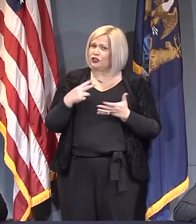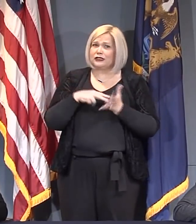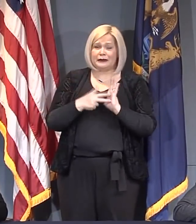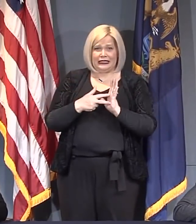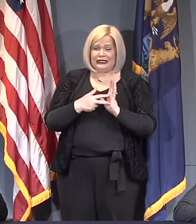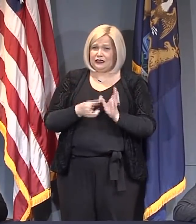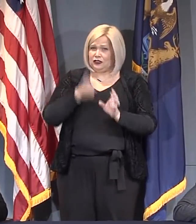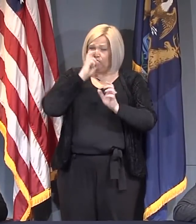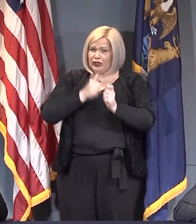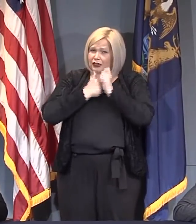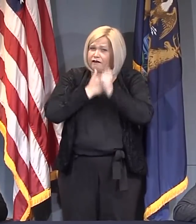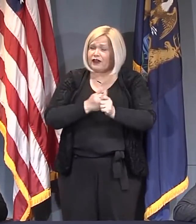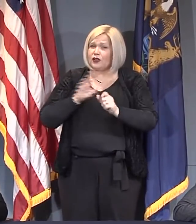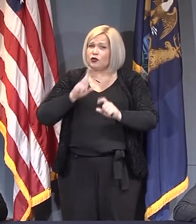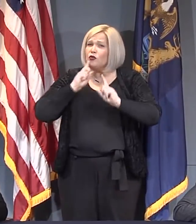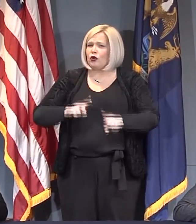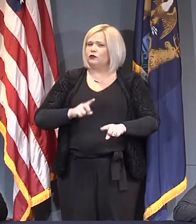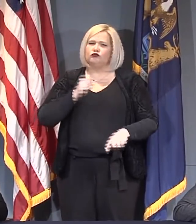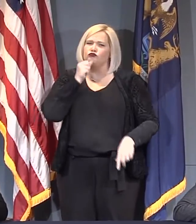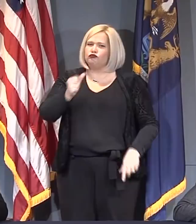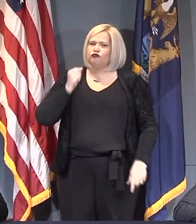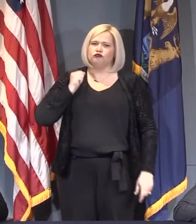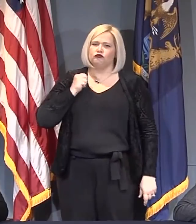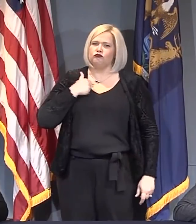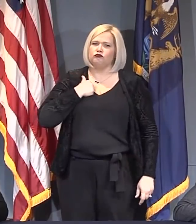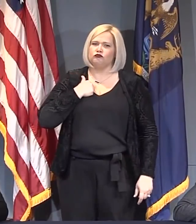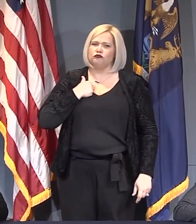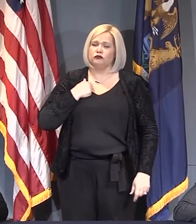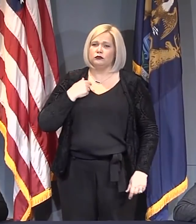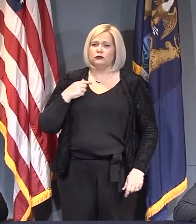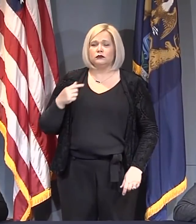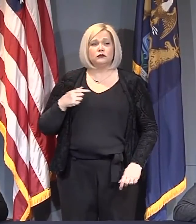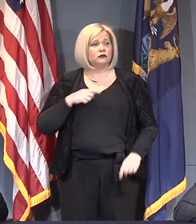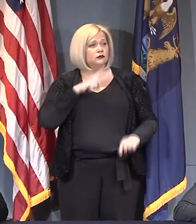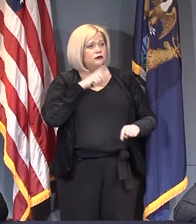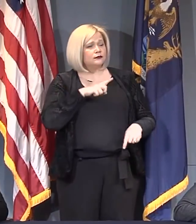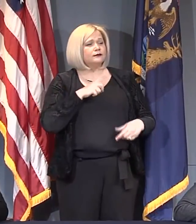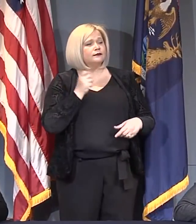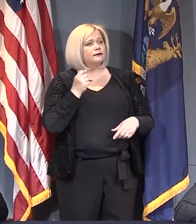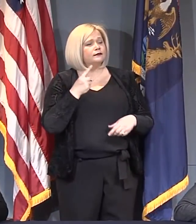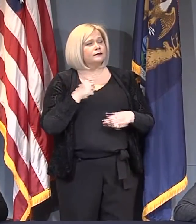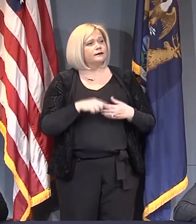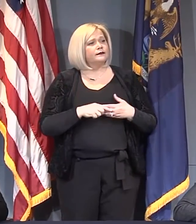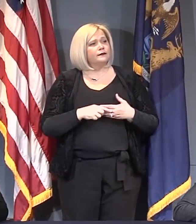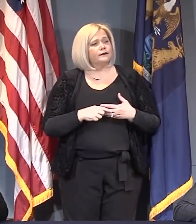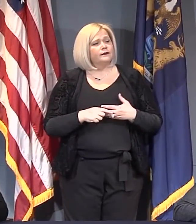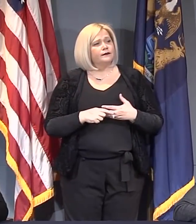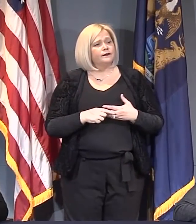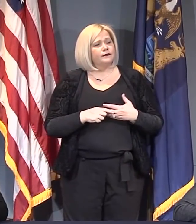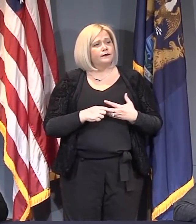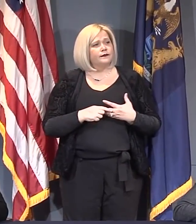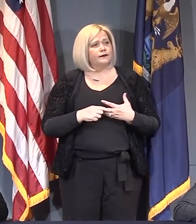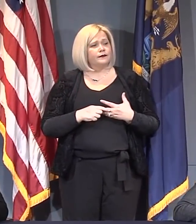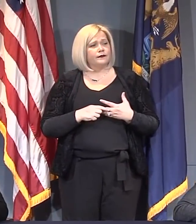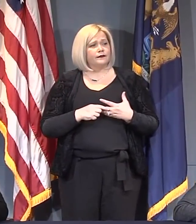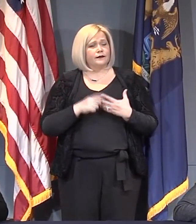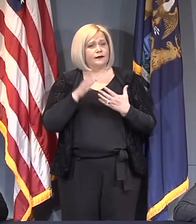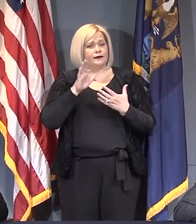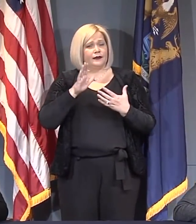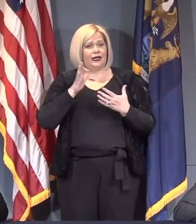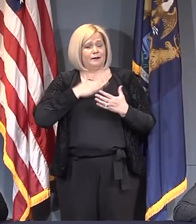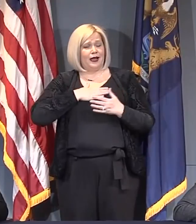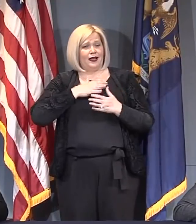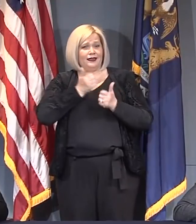have strict enforcement of these orders. So, you know, I think that what the real gist of these